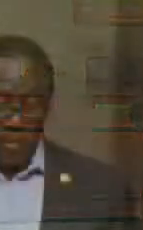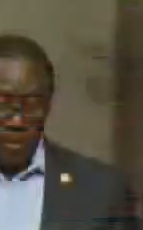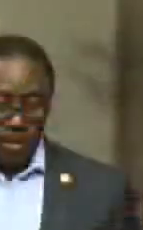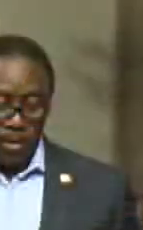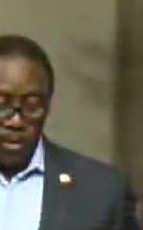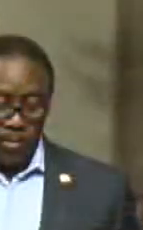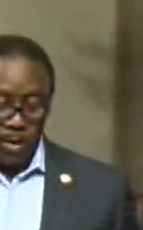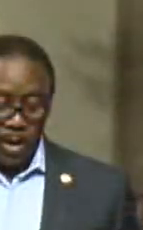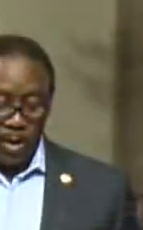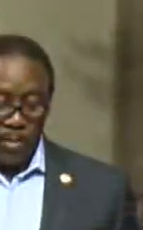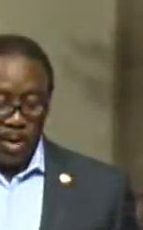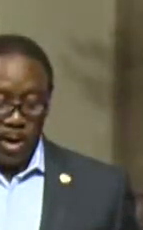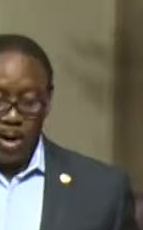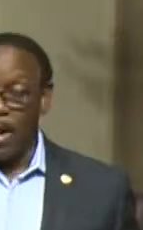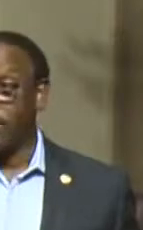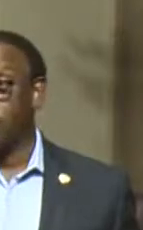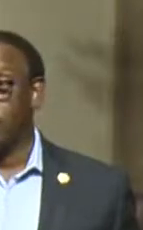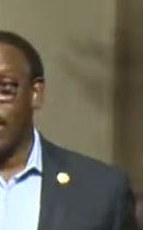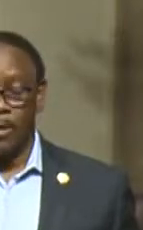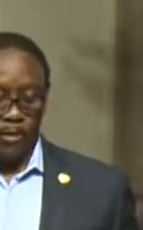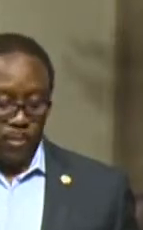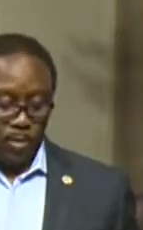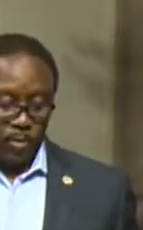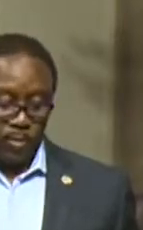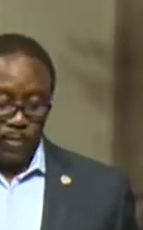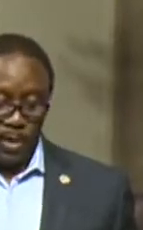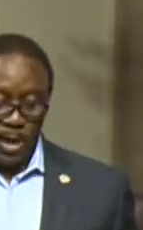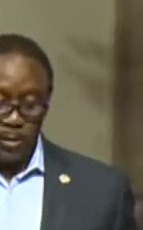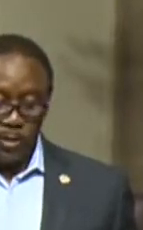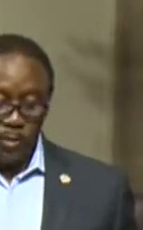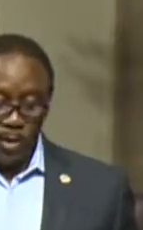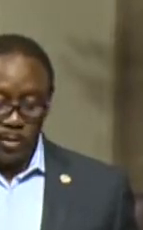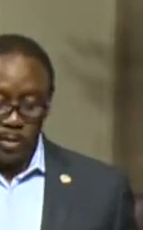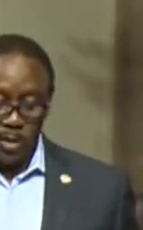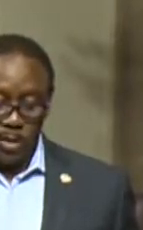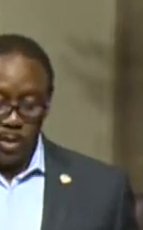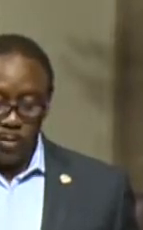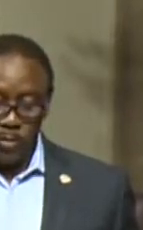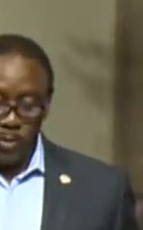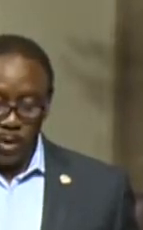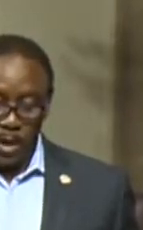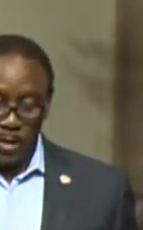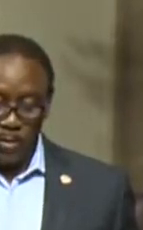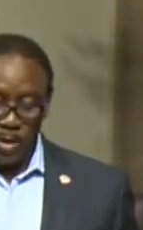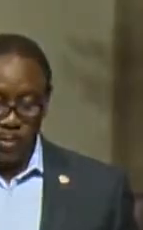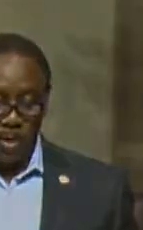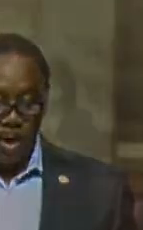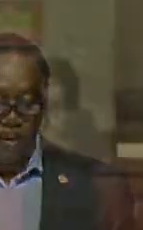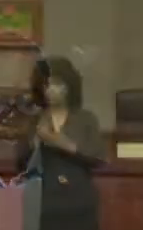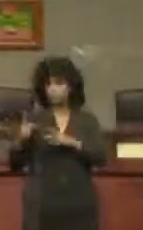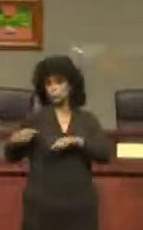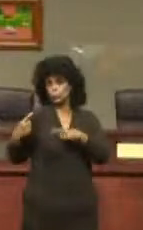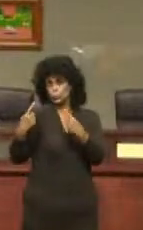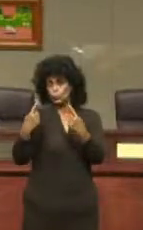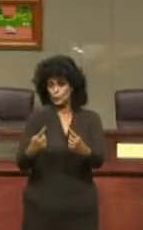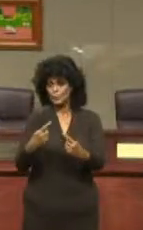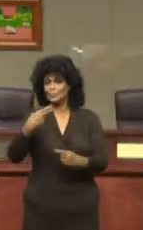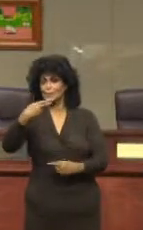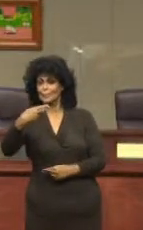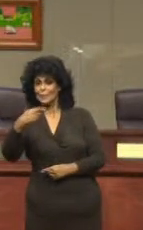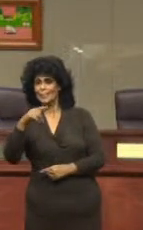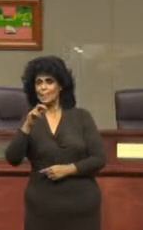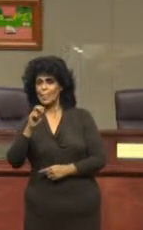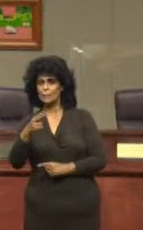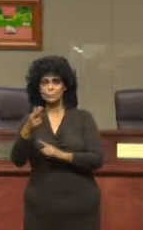And let me talk a little bit now about our hospitality workers. For the last 2 weeks, Hilton Orlando has been offering